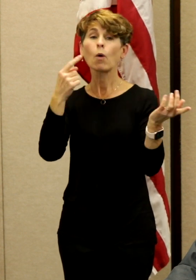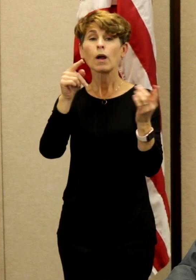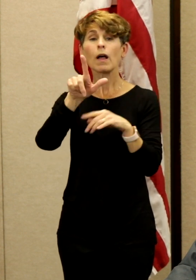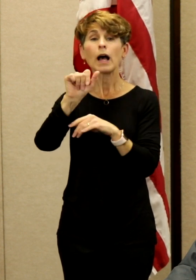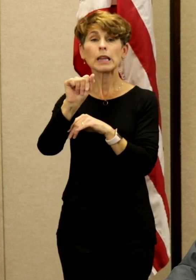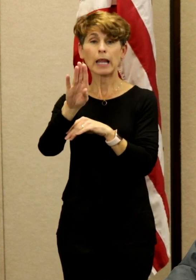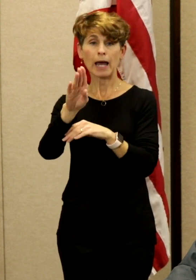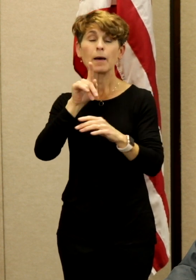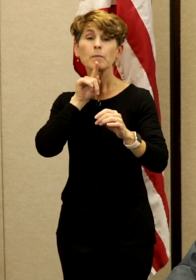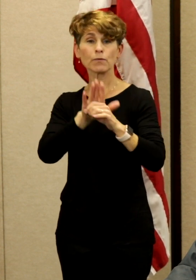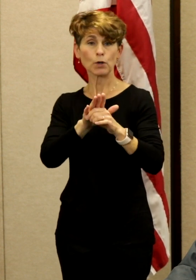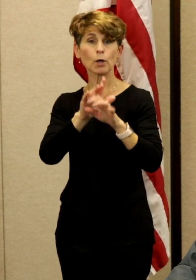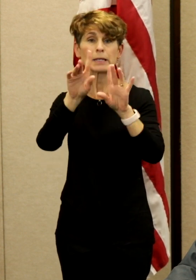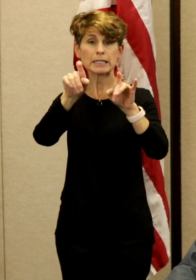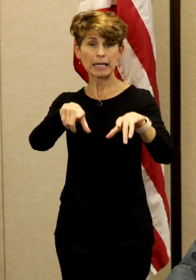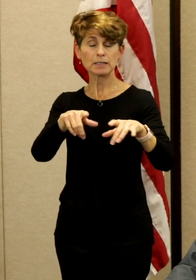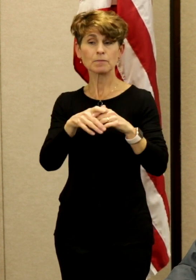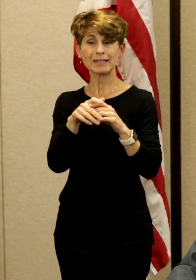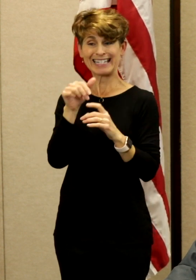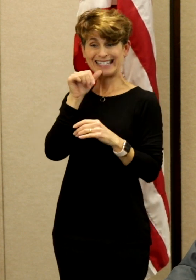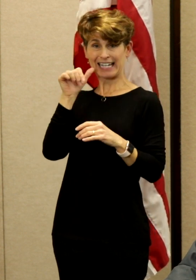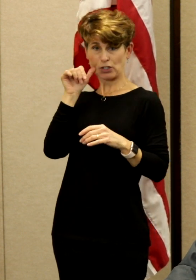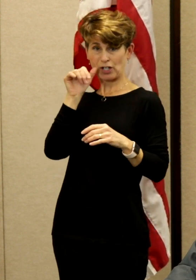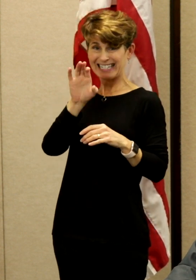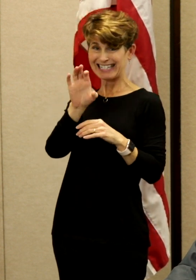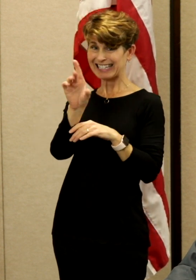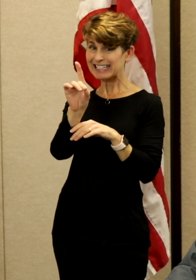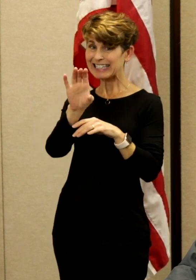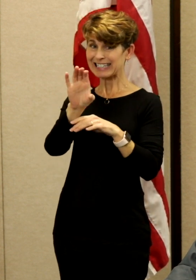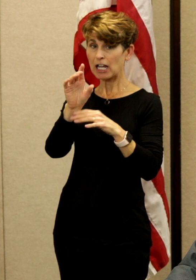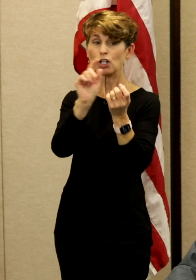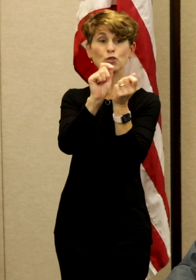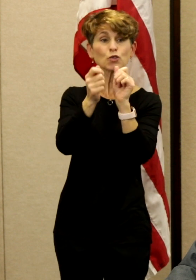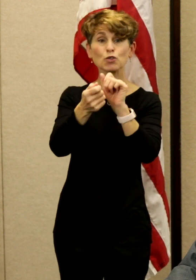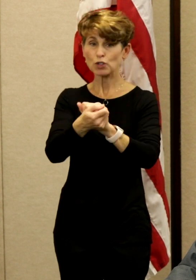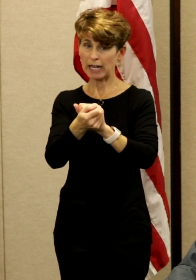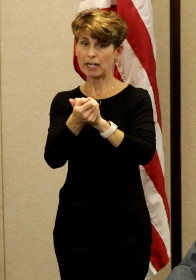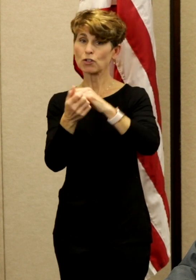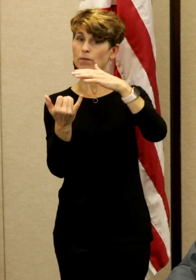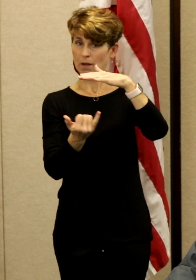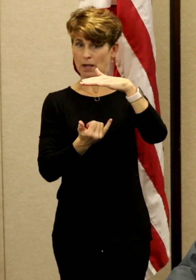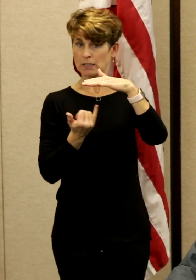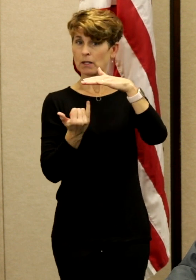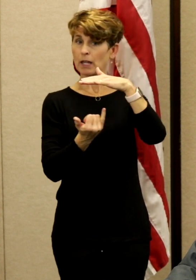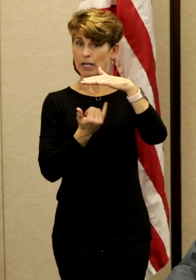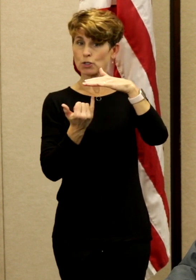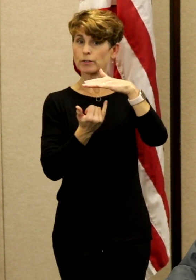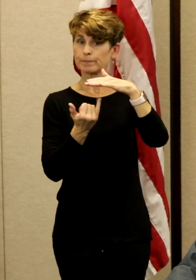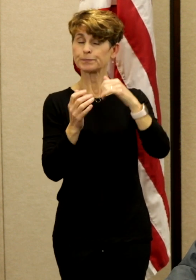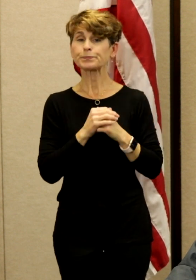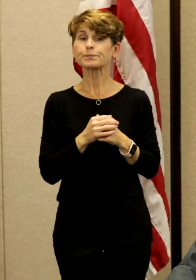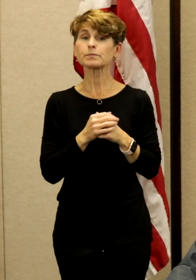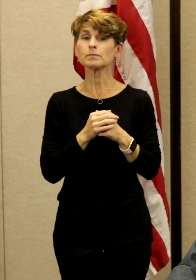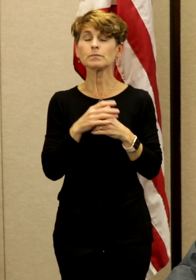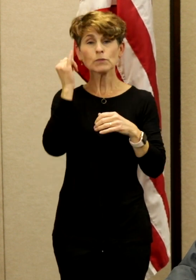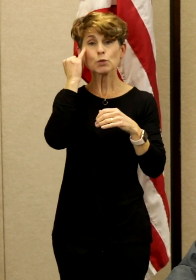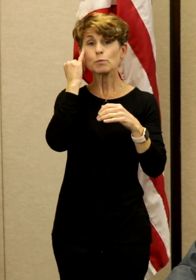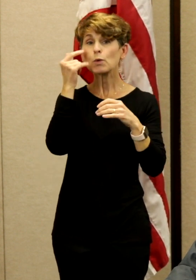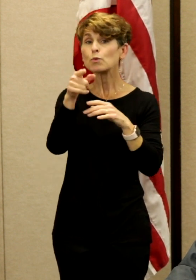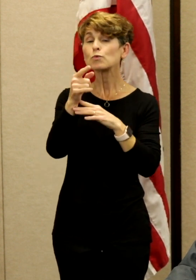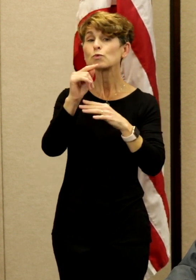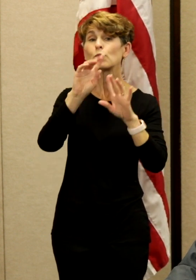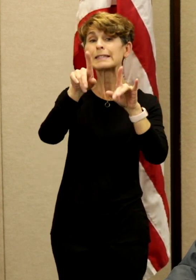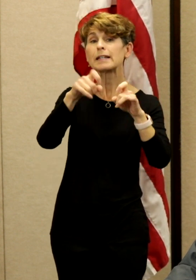Finally, the CDC announced yesterday that has changed its stance on isolation and quarantine periods. If someone tests positive